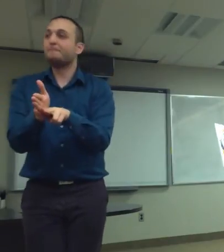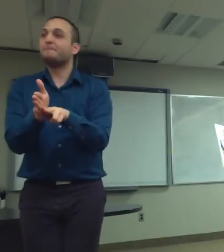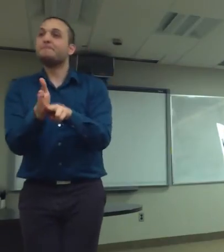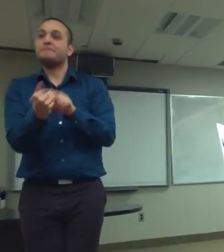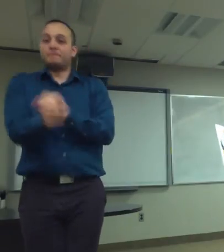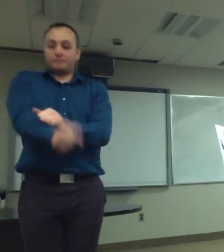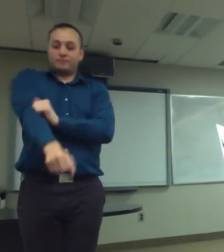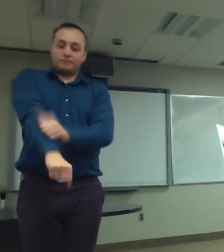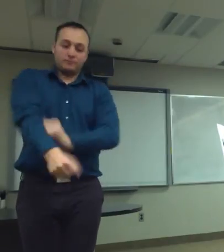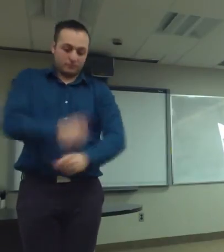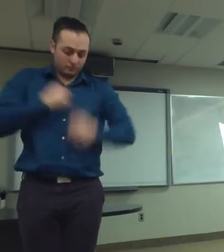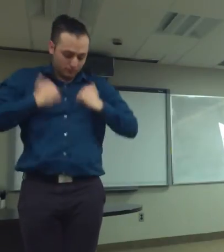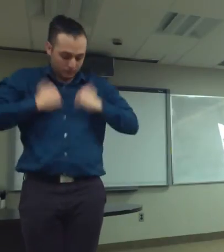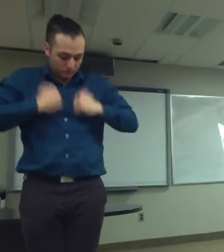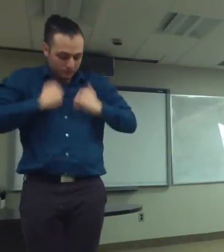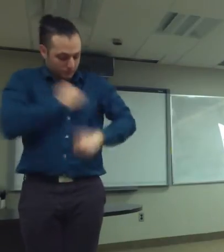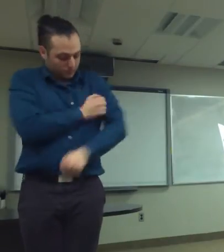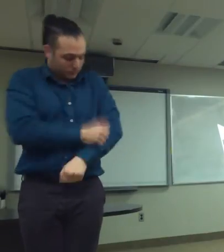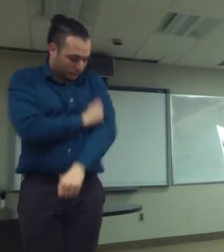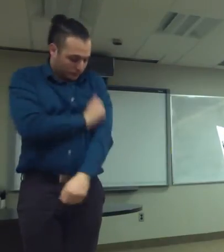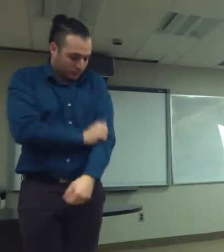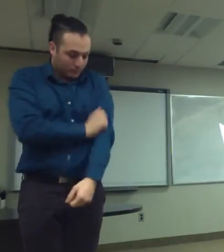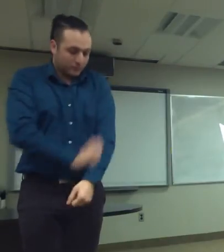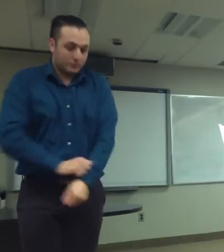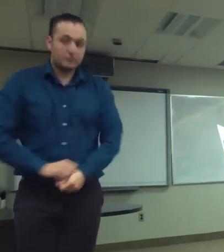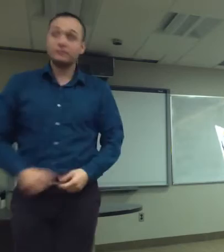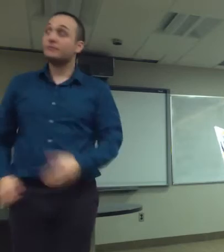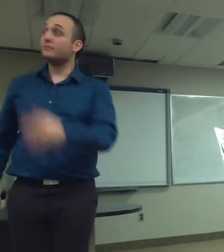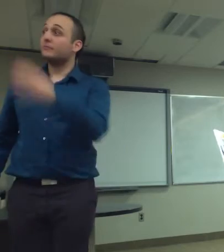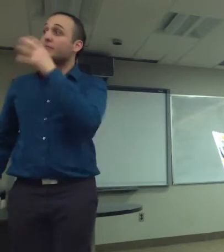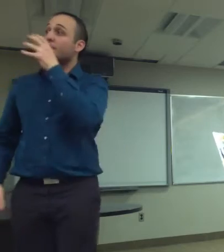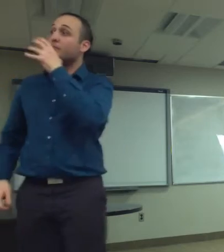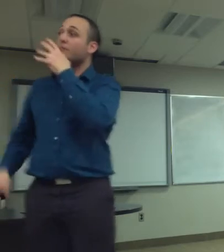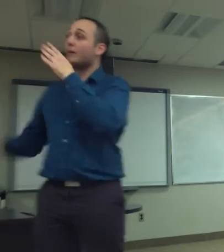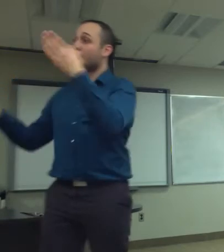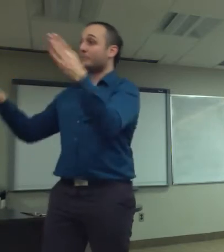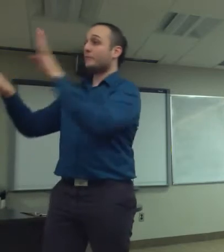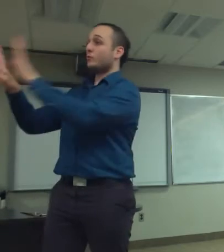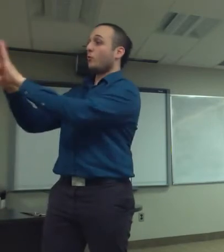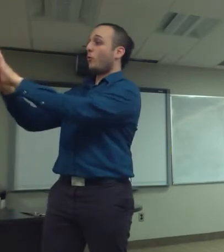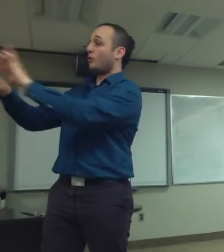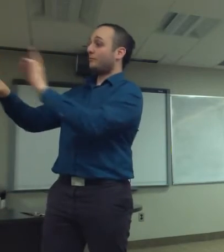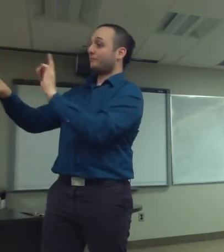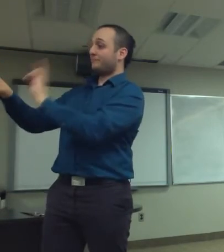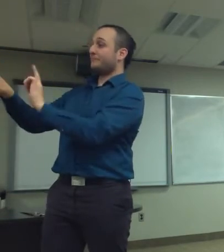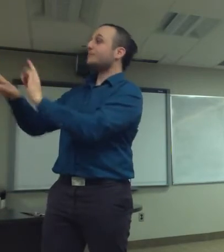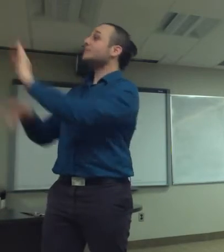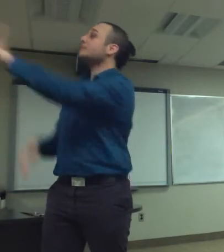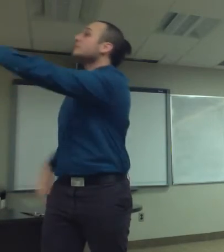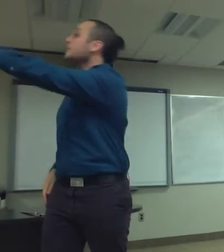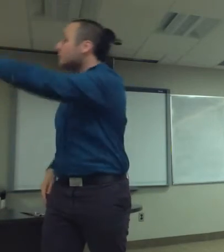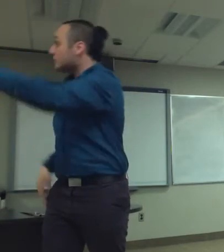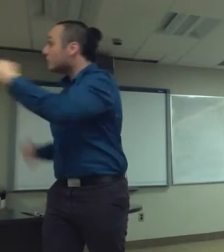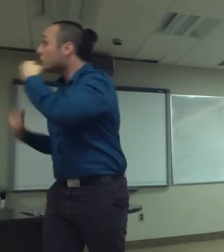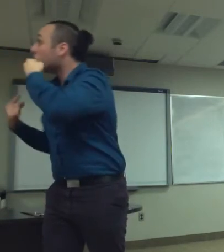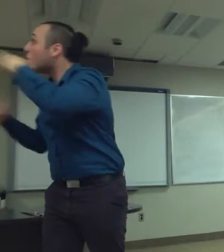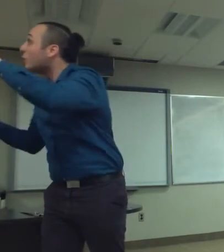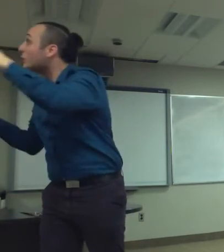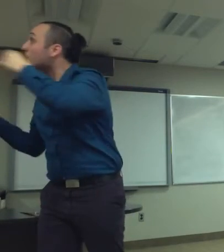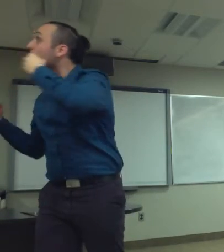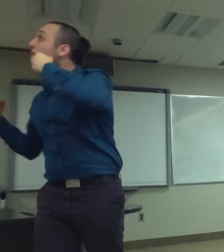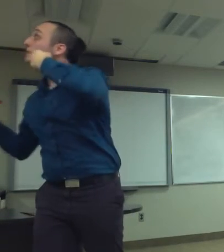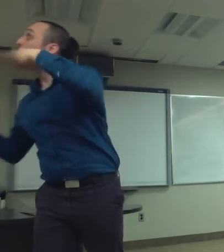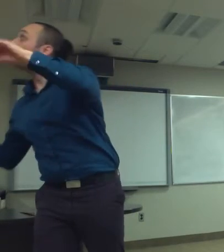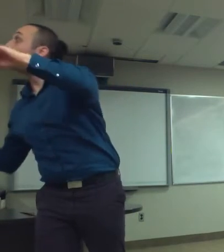Her mother stood outside the door and yelled, "Is it working? Is it working?"